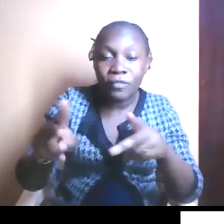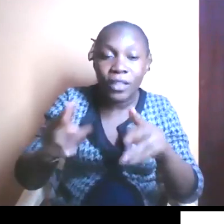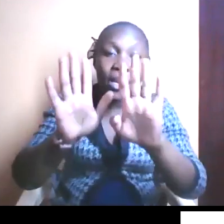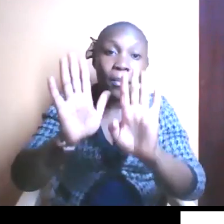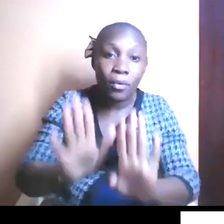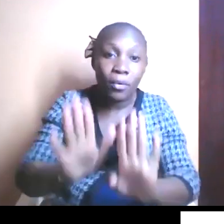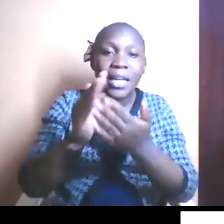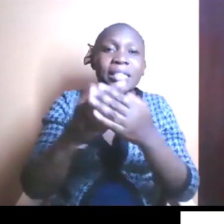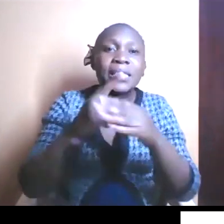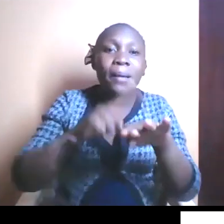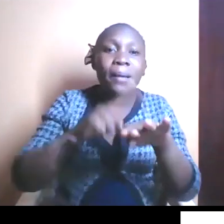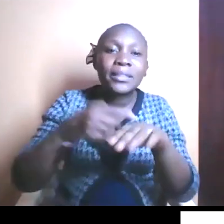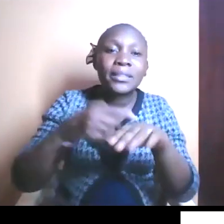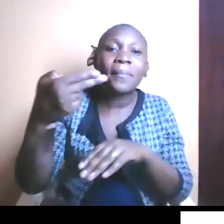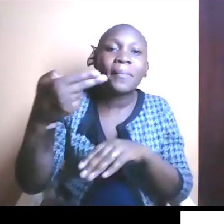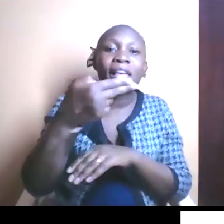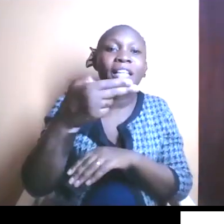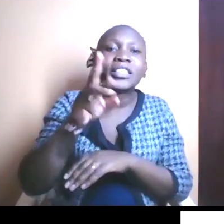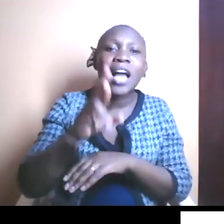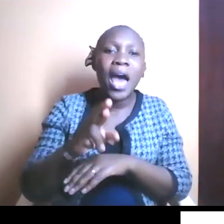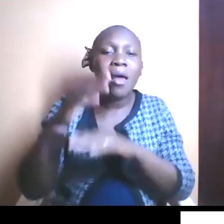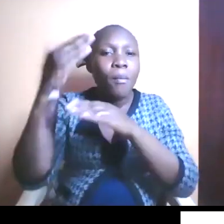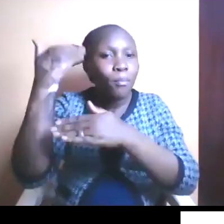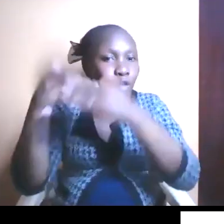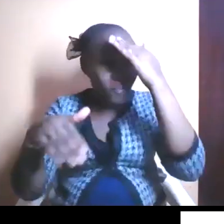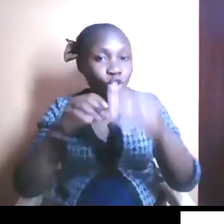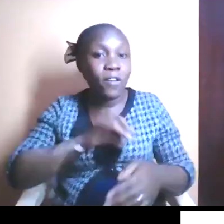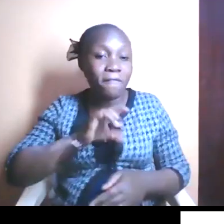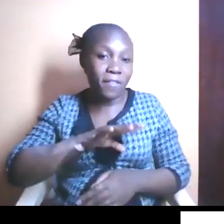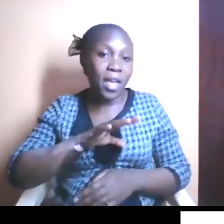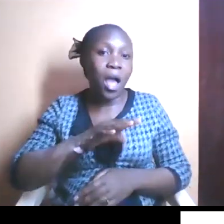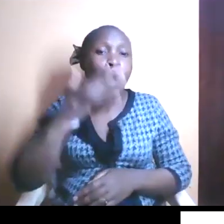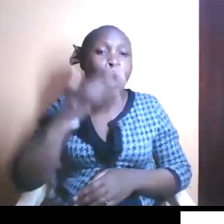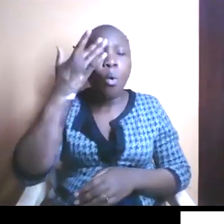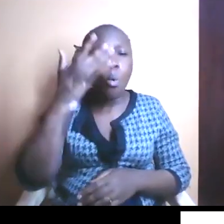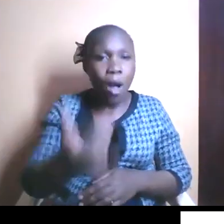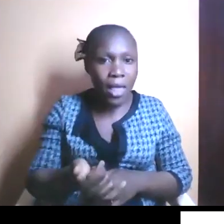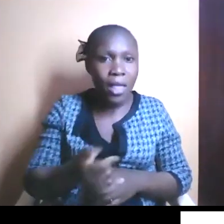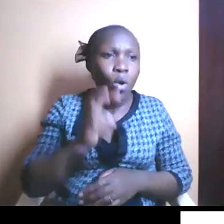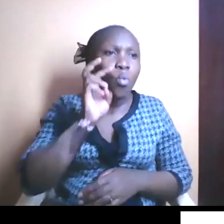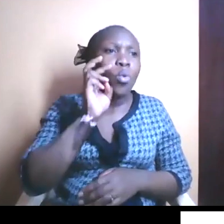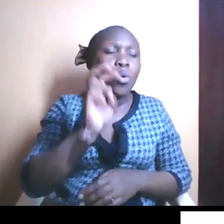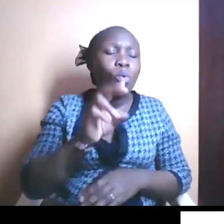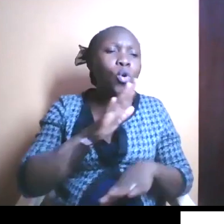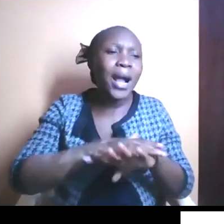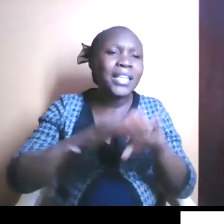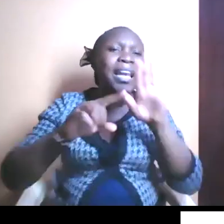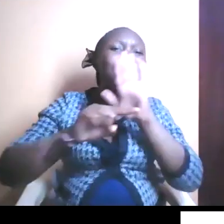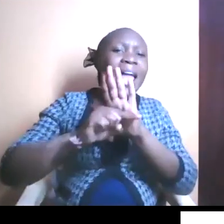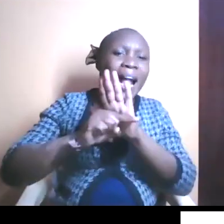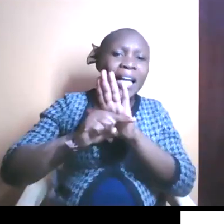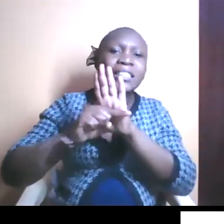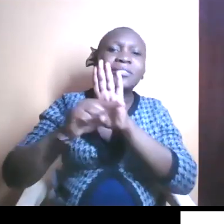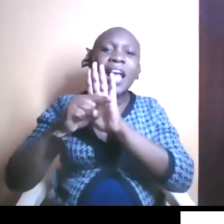HR professionals fear that because they say, you know, now we are going to be dwelling on the negative while the work is still not being done.